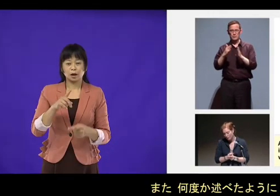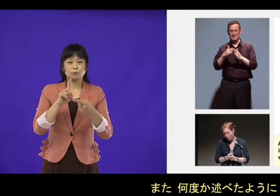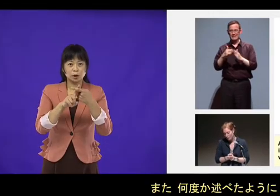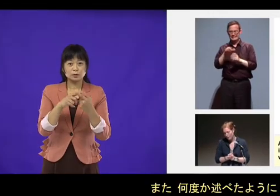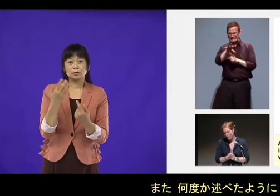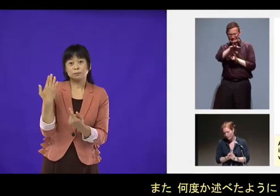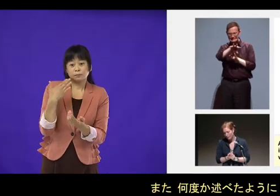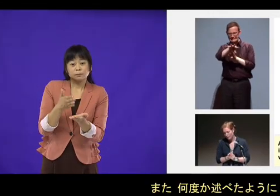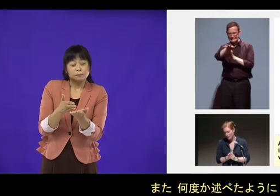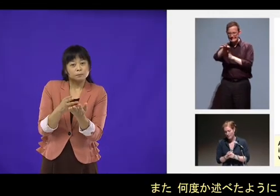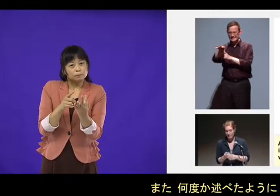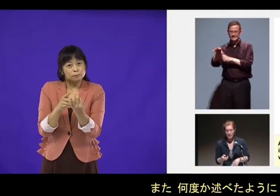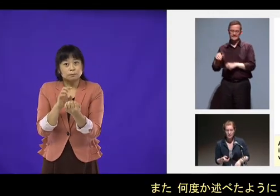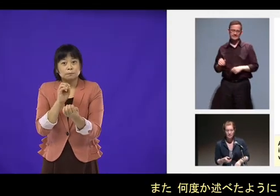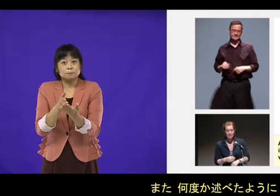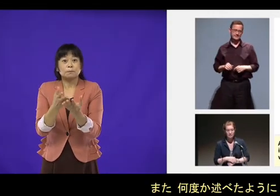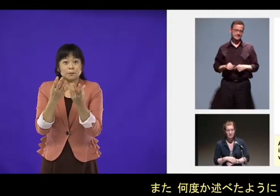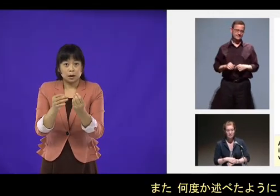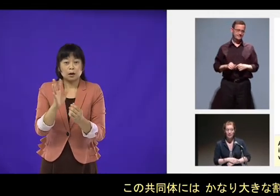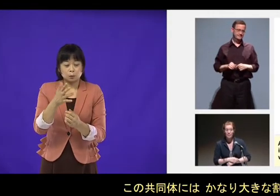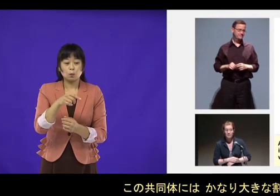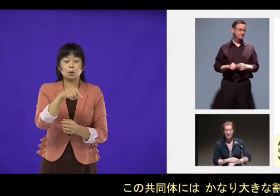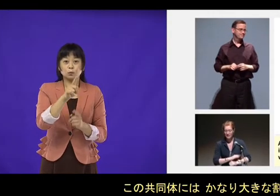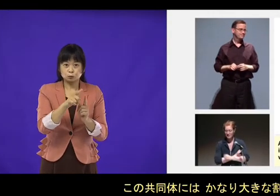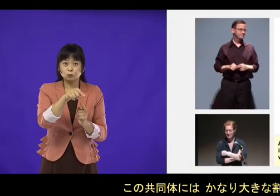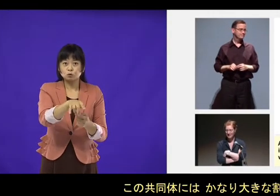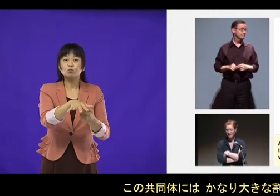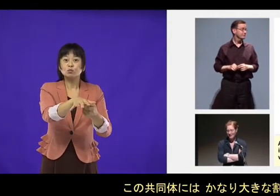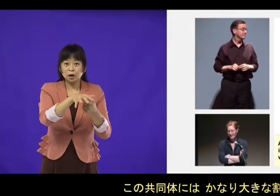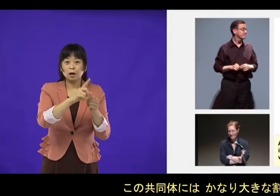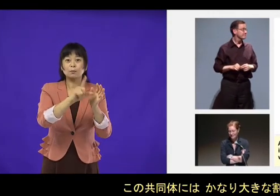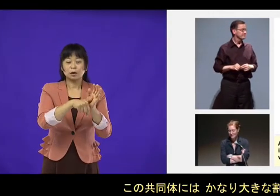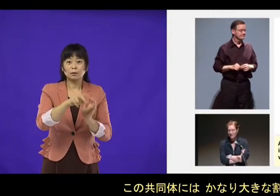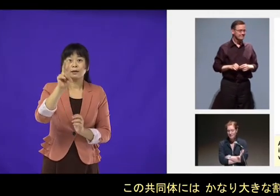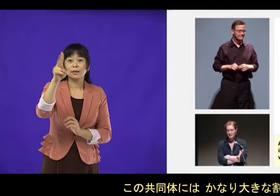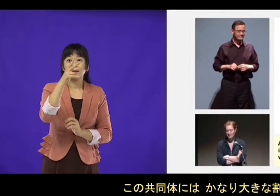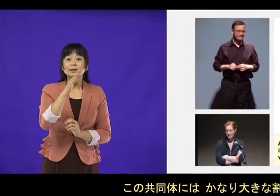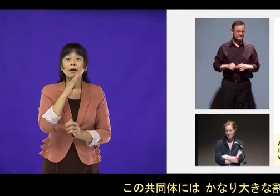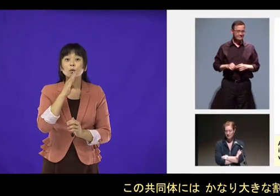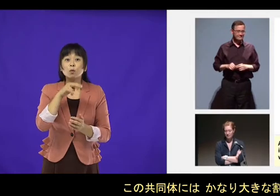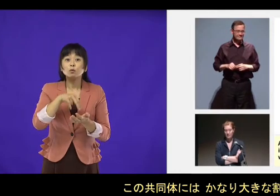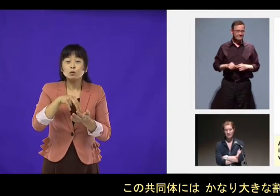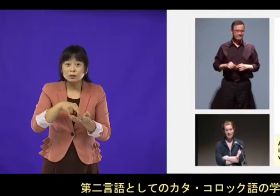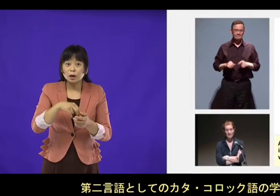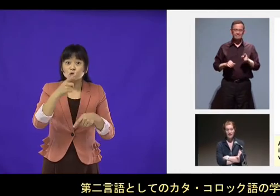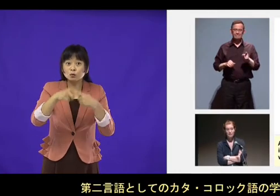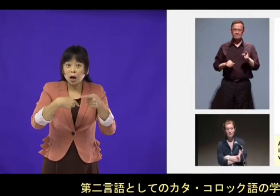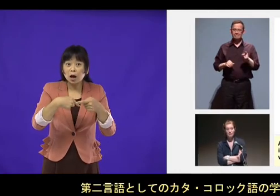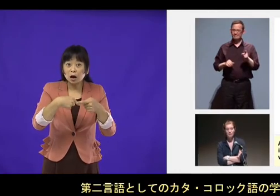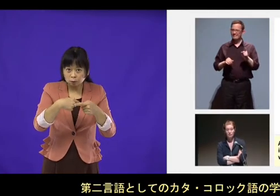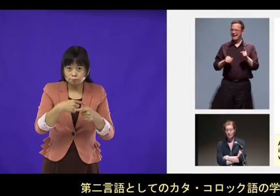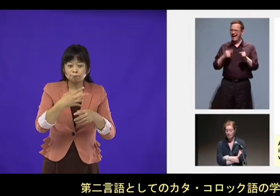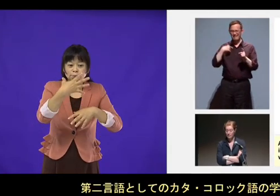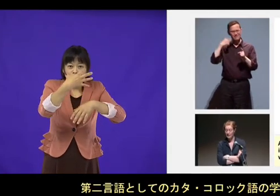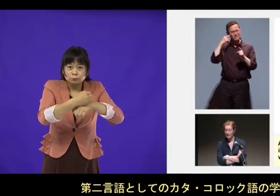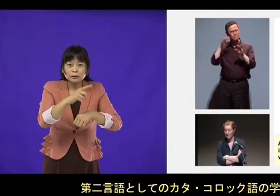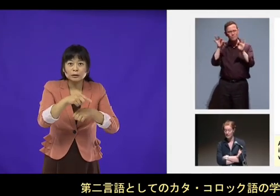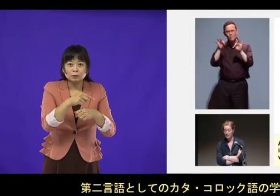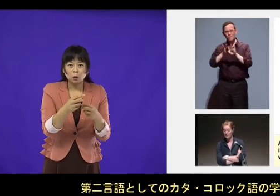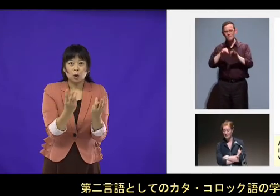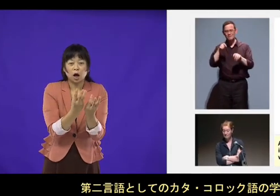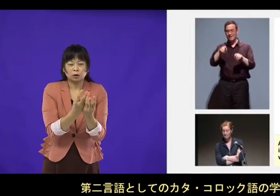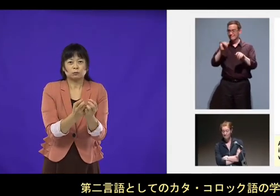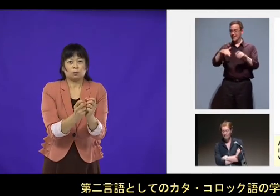And also, as I've mentioned a couple of times, there's a large percentage of second language learners within